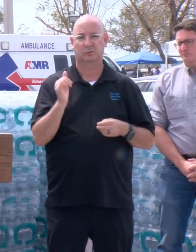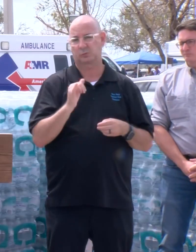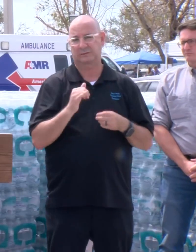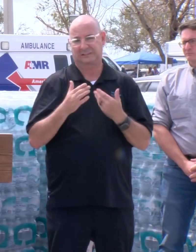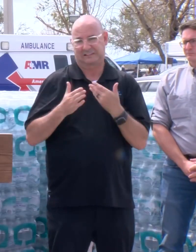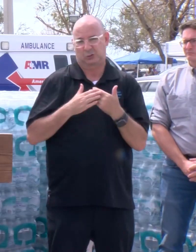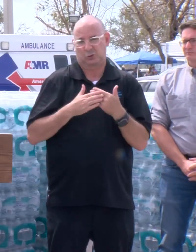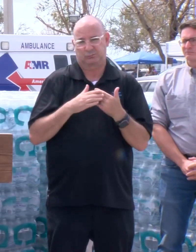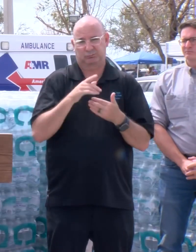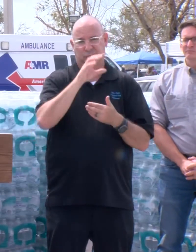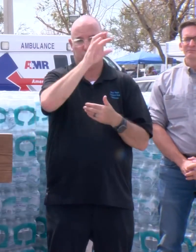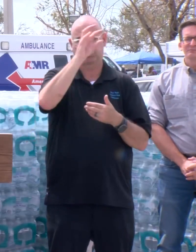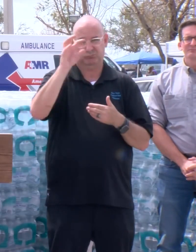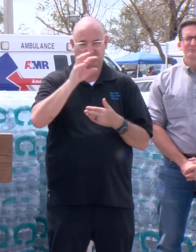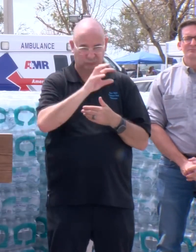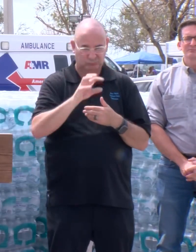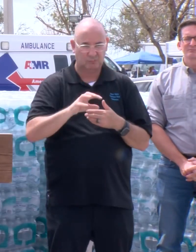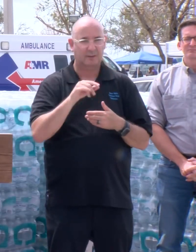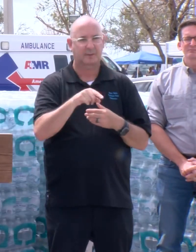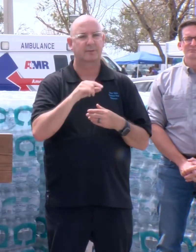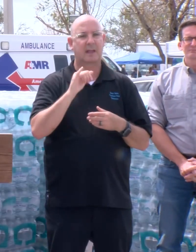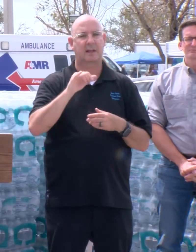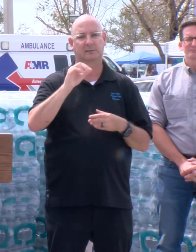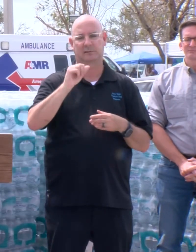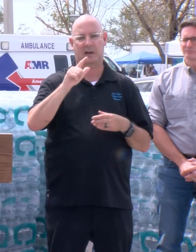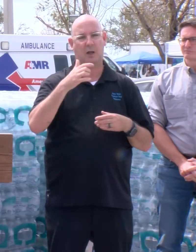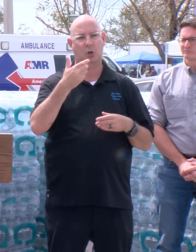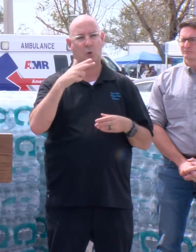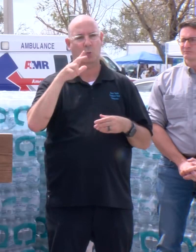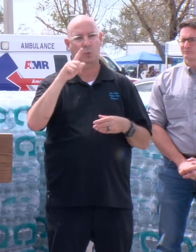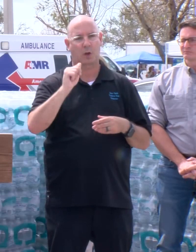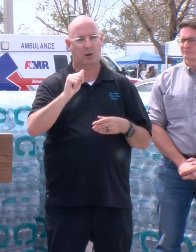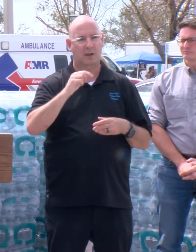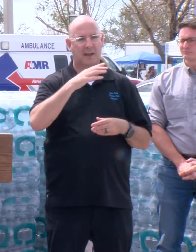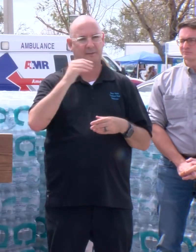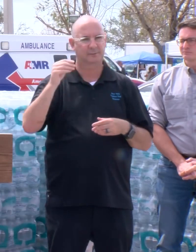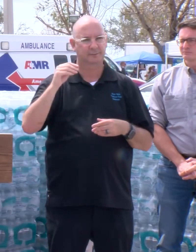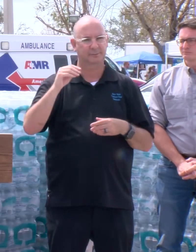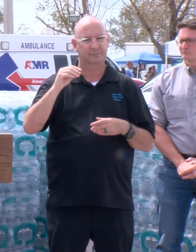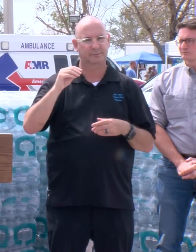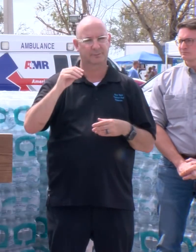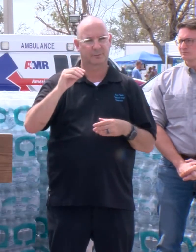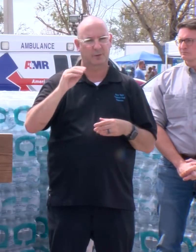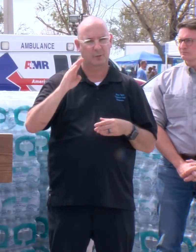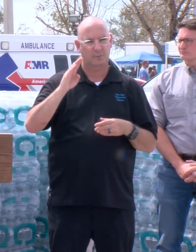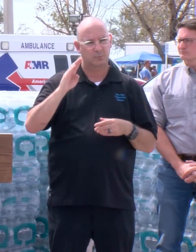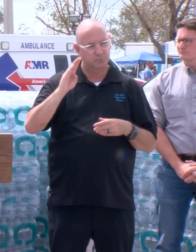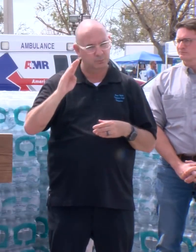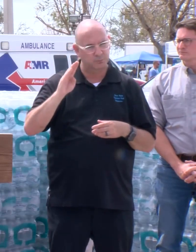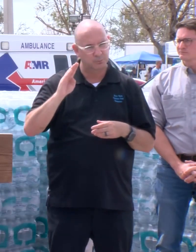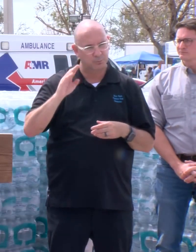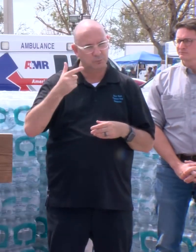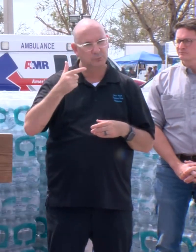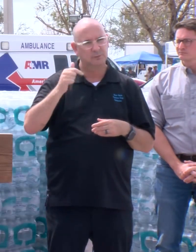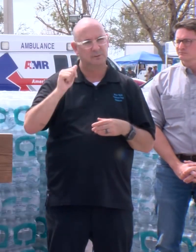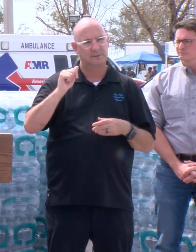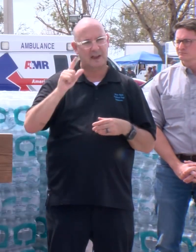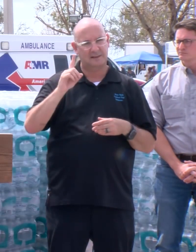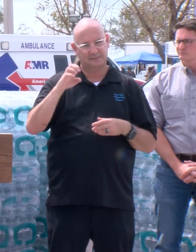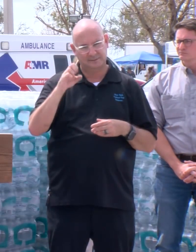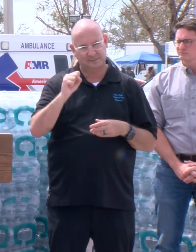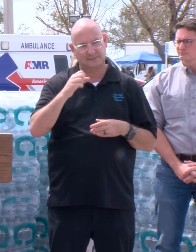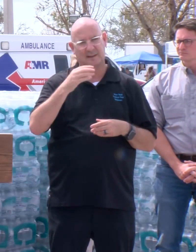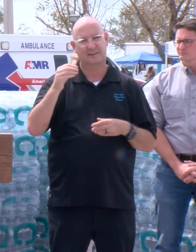are Alachua, Bradford, Brevard, Broward, Clay, Duval, Glades, Hendry, Indian